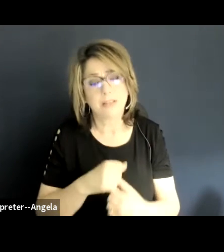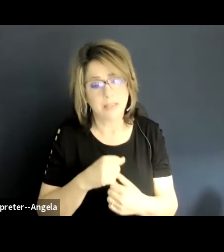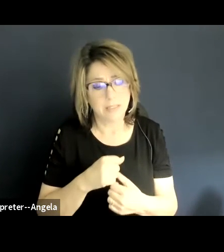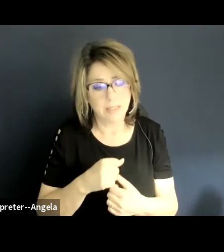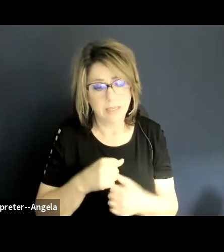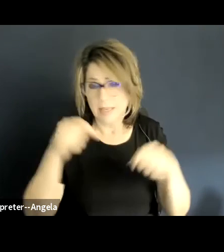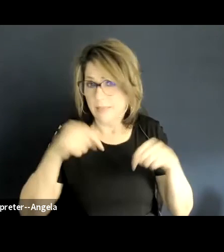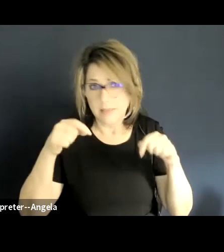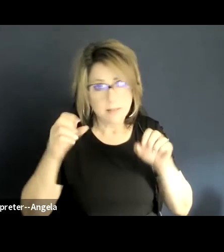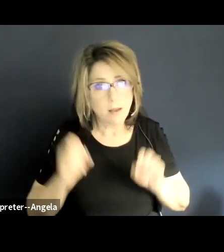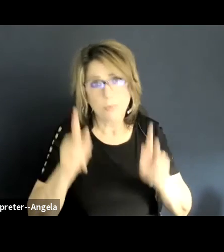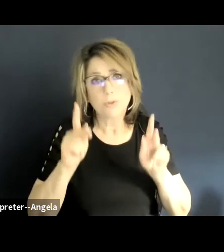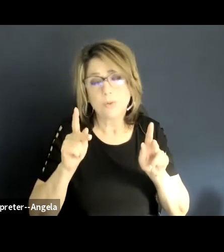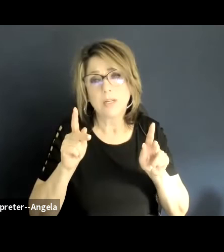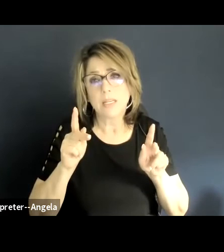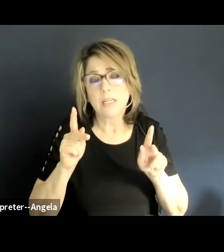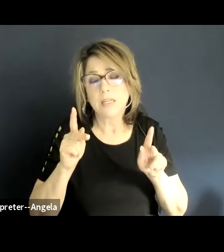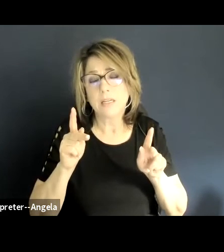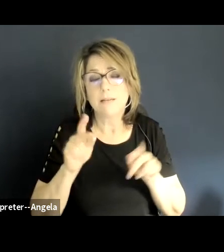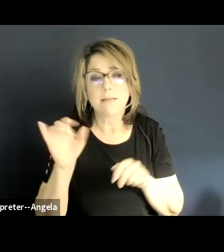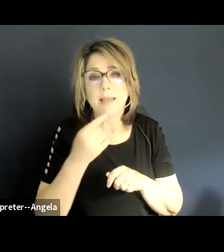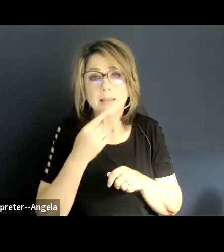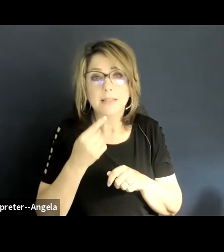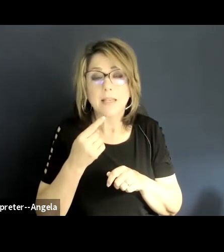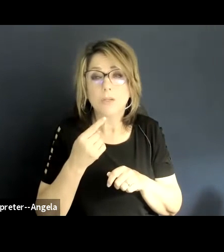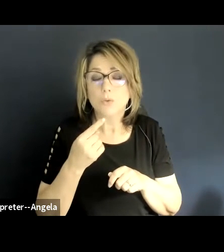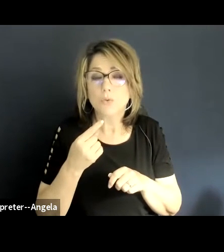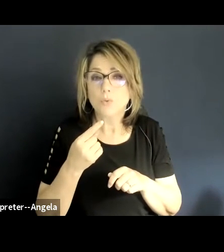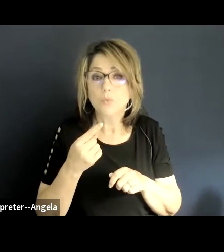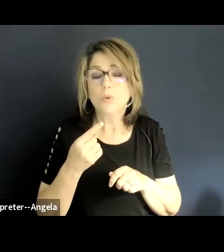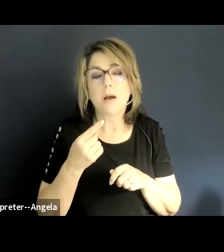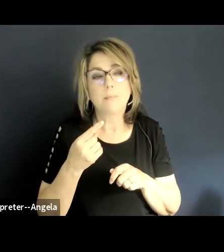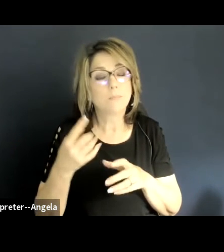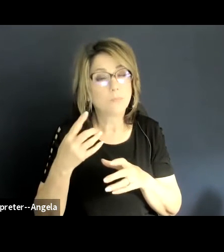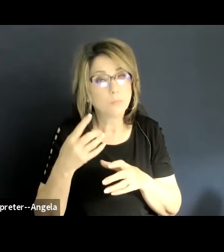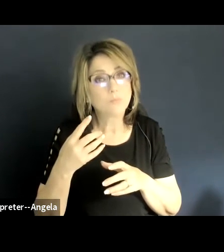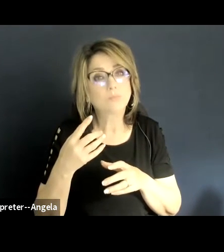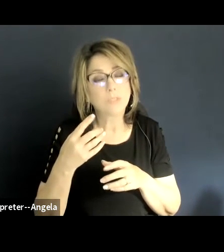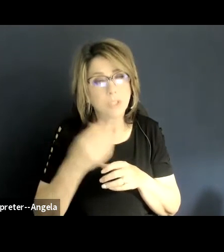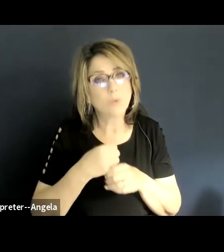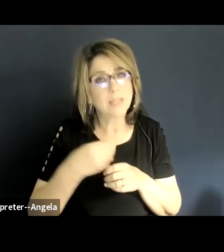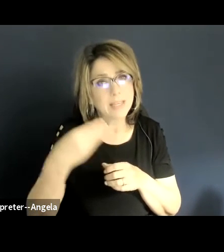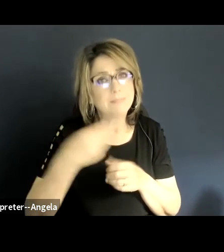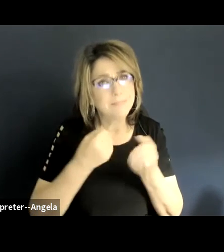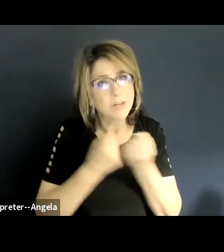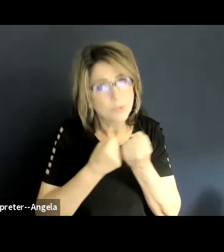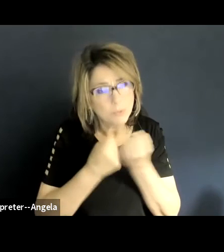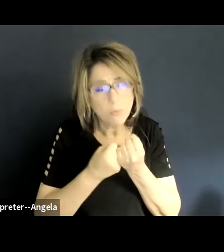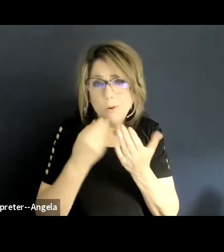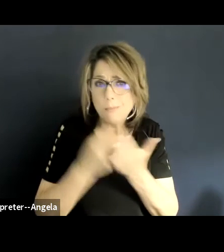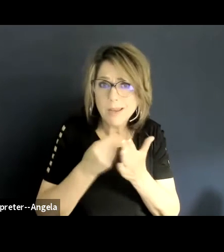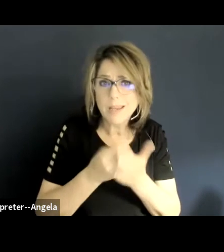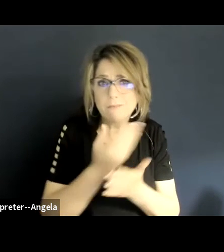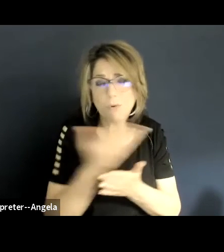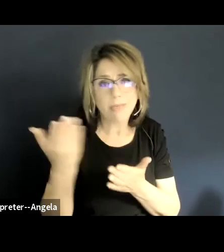is an opportunity for, like I mentioned, to receive some support for the things that, we've